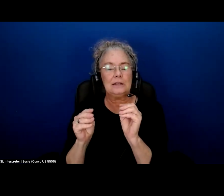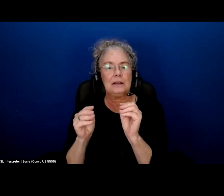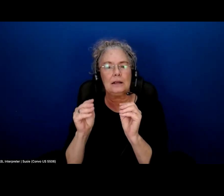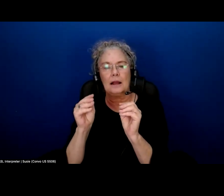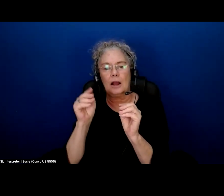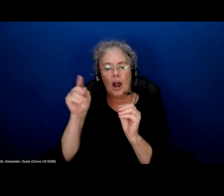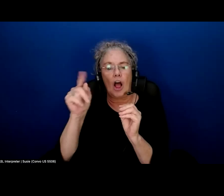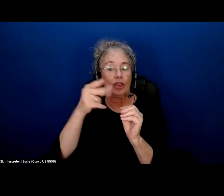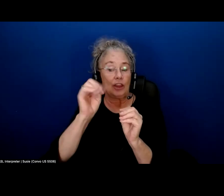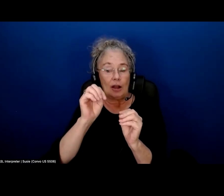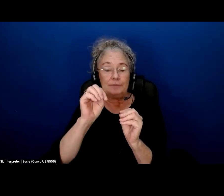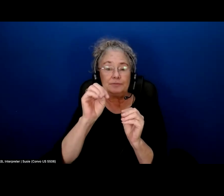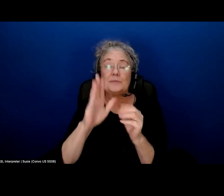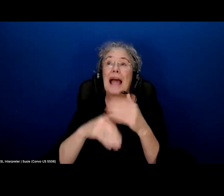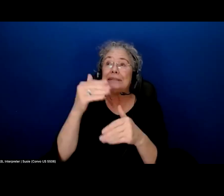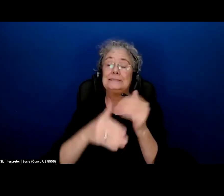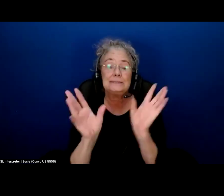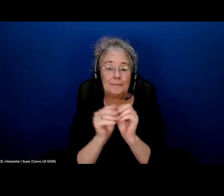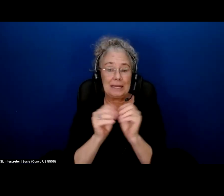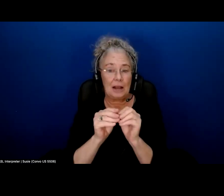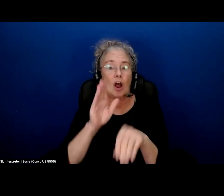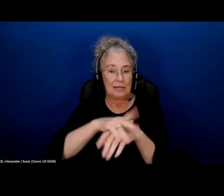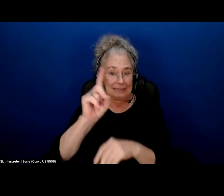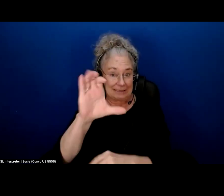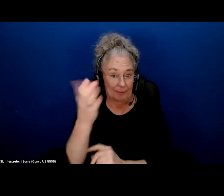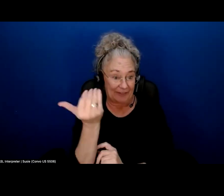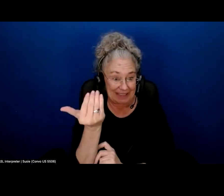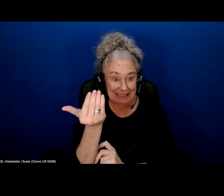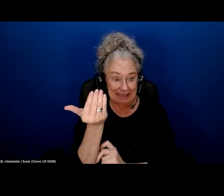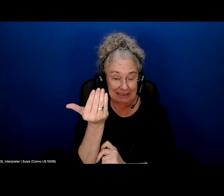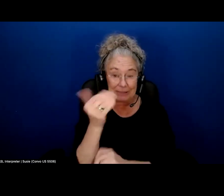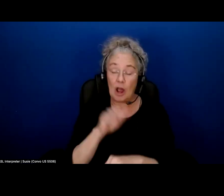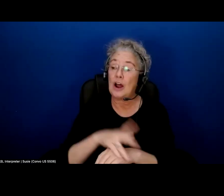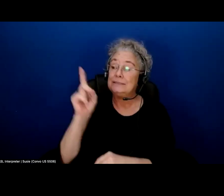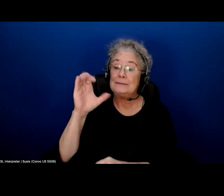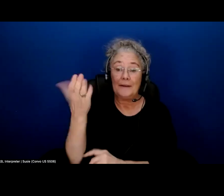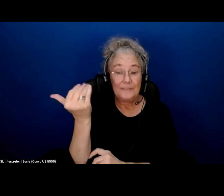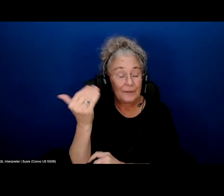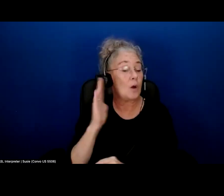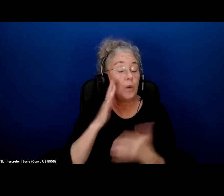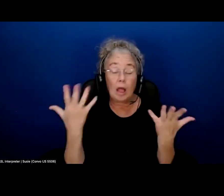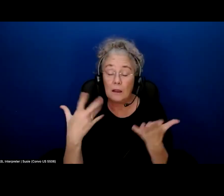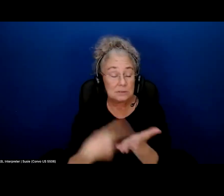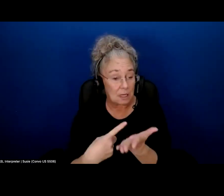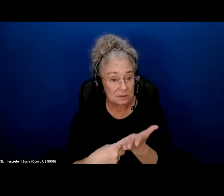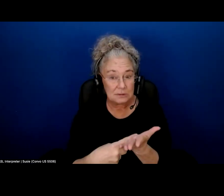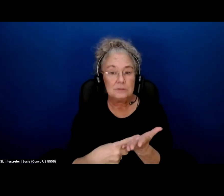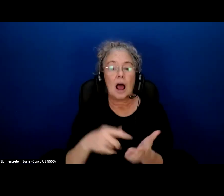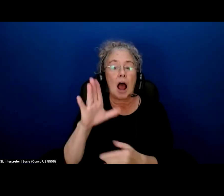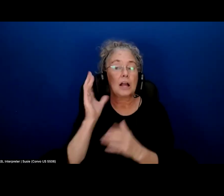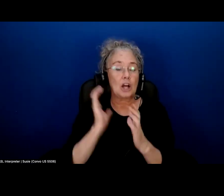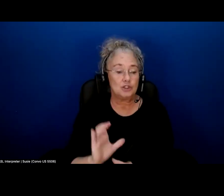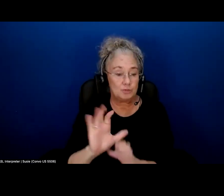the first or the next meeting will be on December 15th. On December 15th, we will discuss consumer